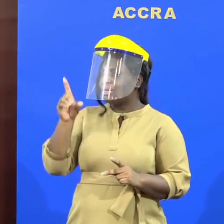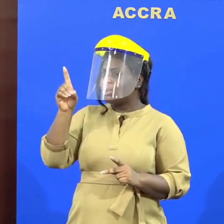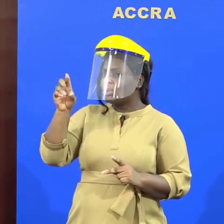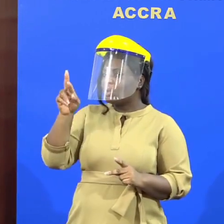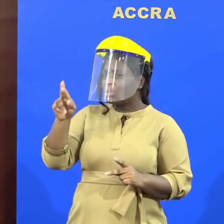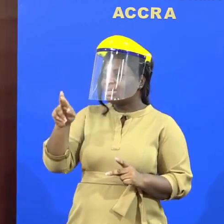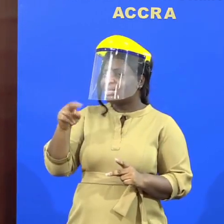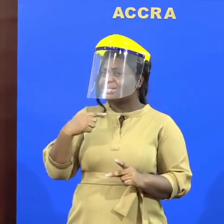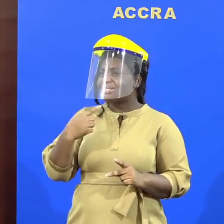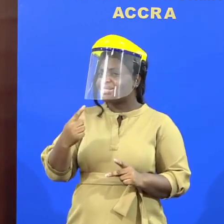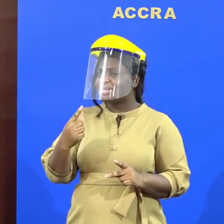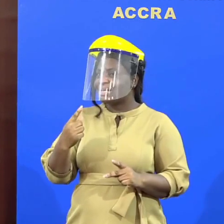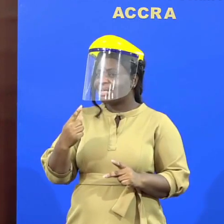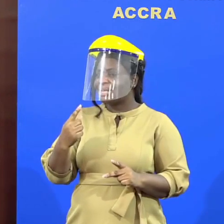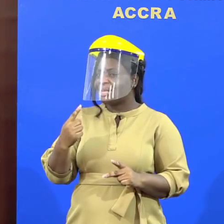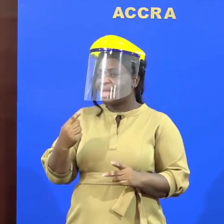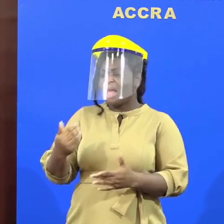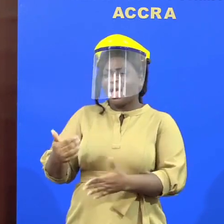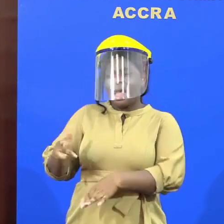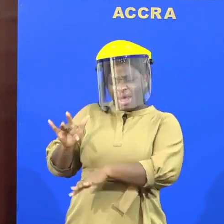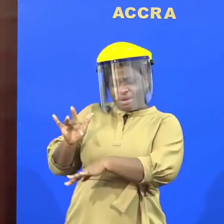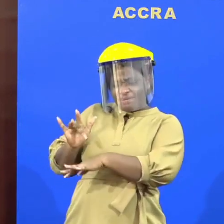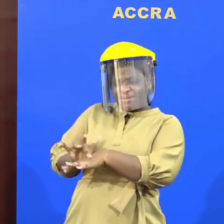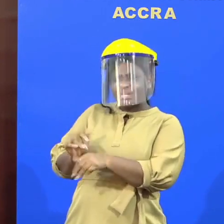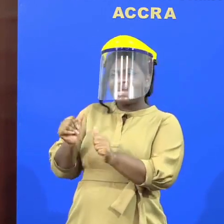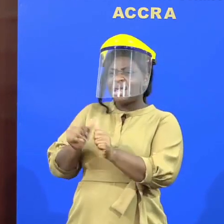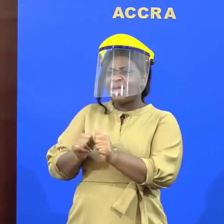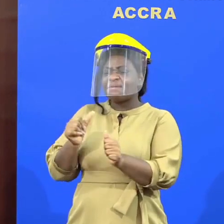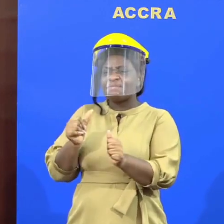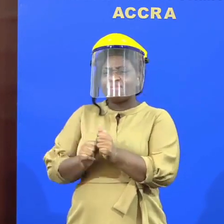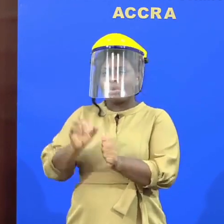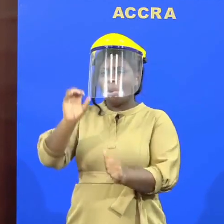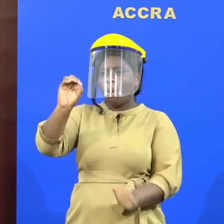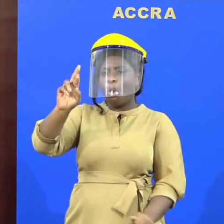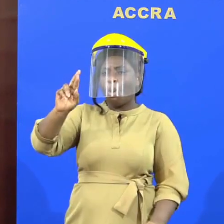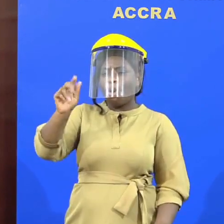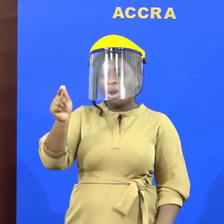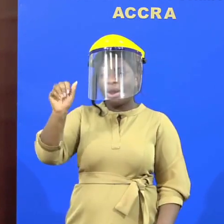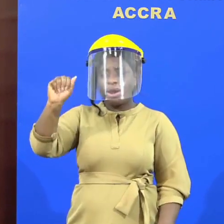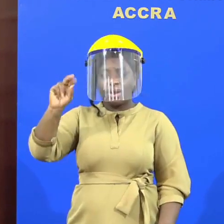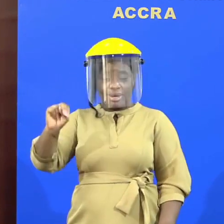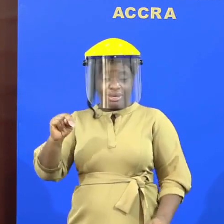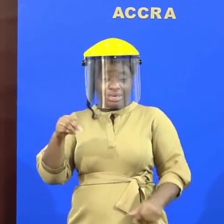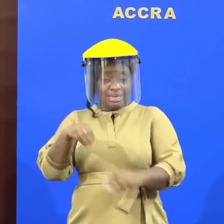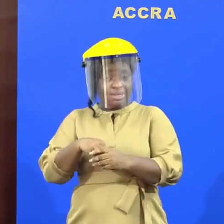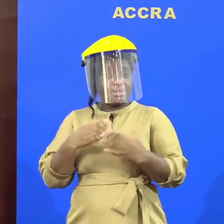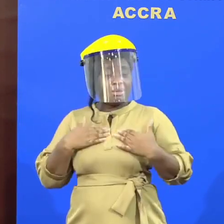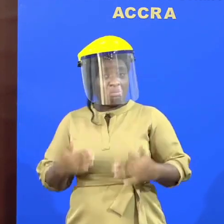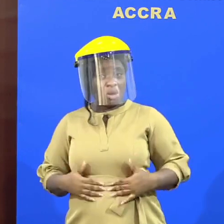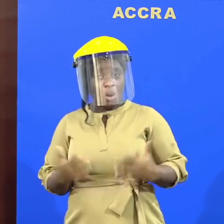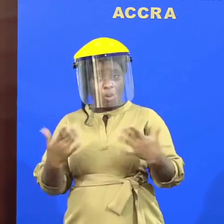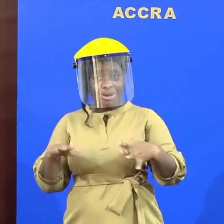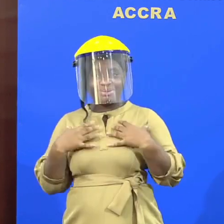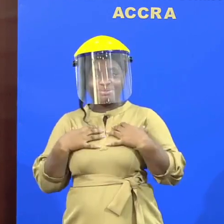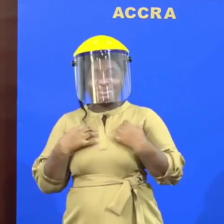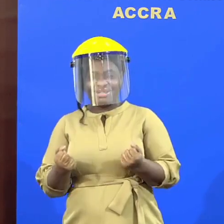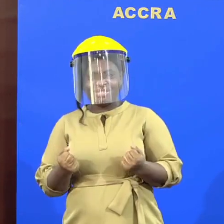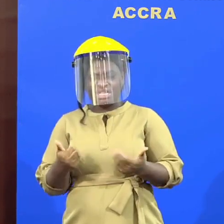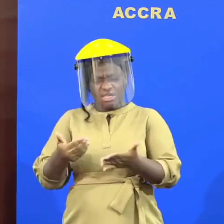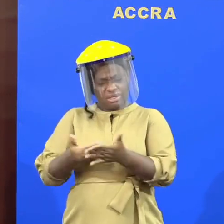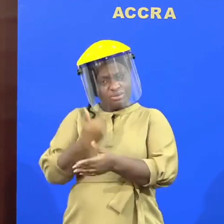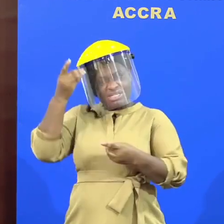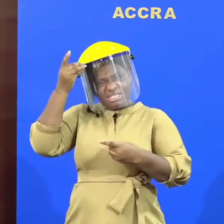affects almost every organ in the body. And so when you recover, it's a new disease that will continue